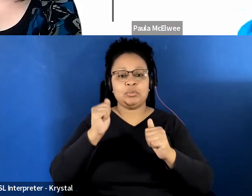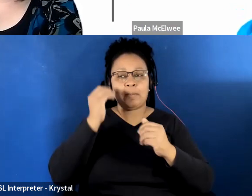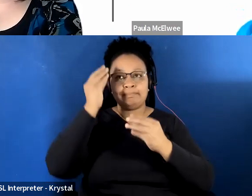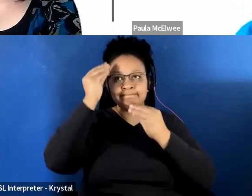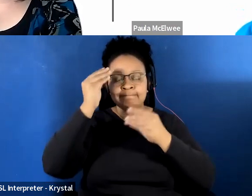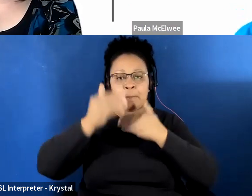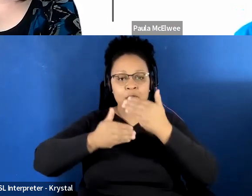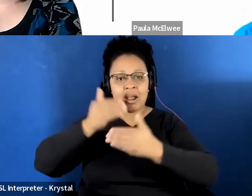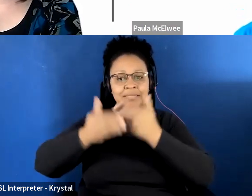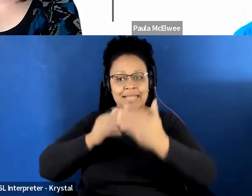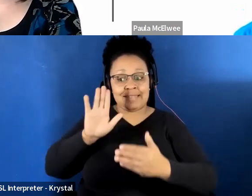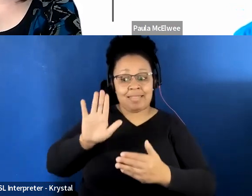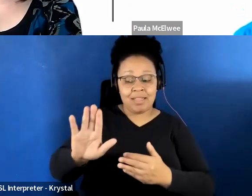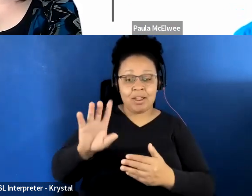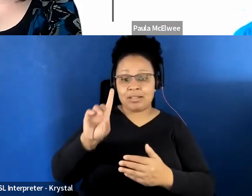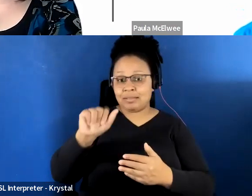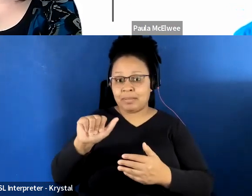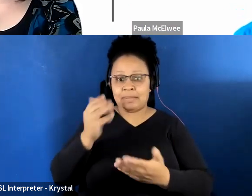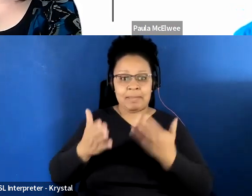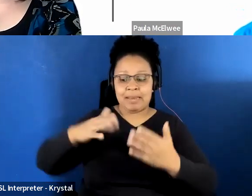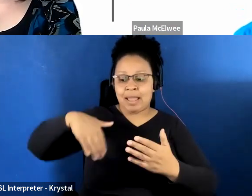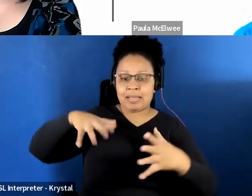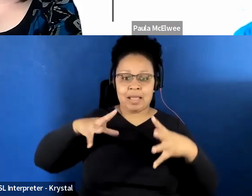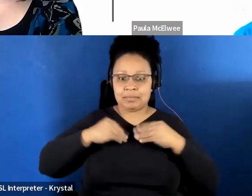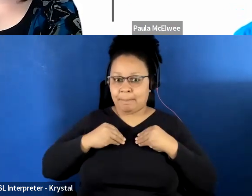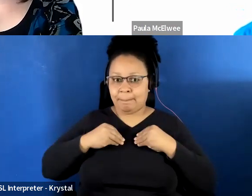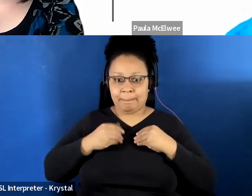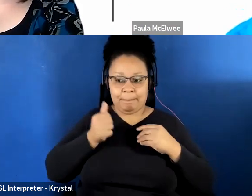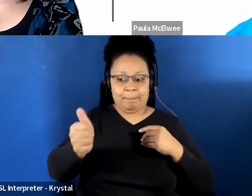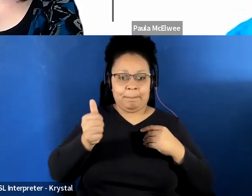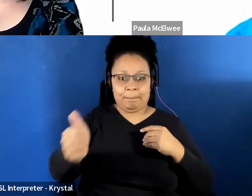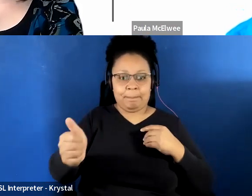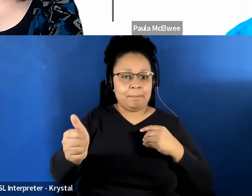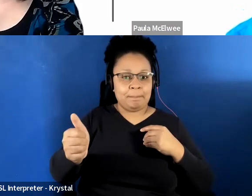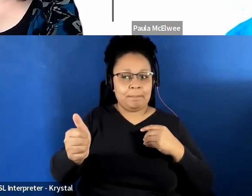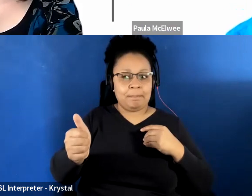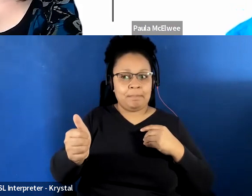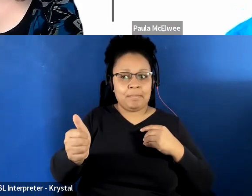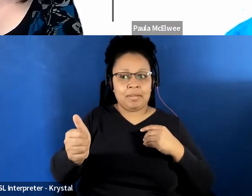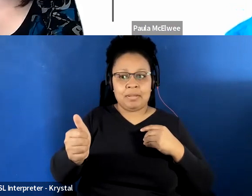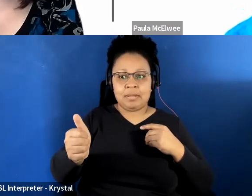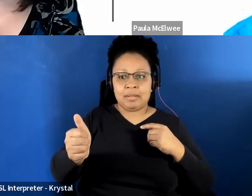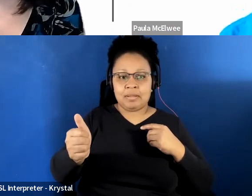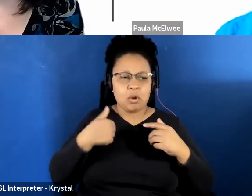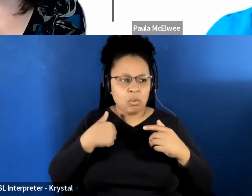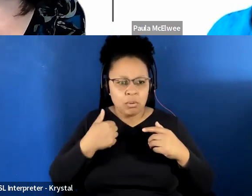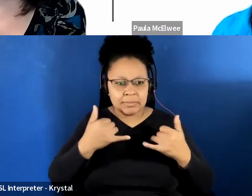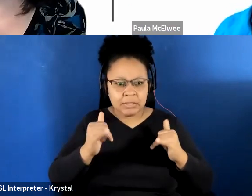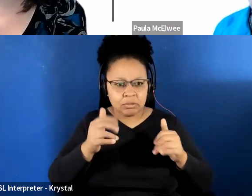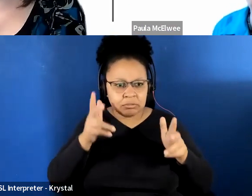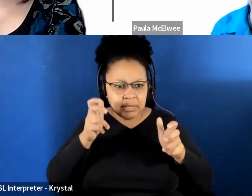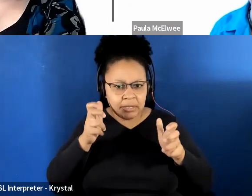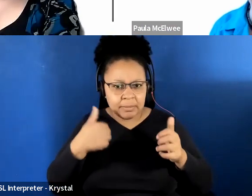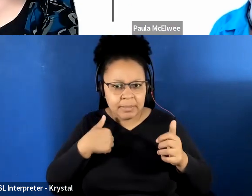hadn't really maybe even admitted it to themselves yet. Uh-oh, did I go away? No, No,